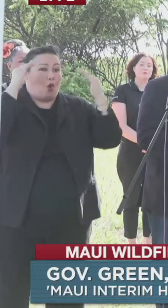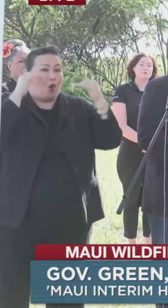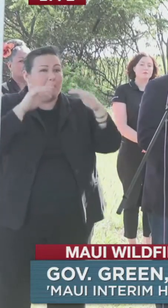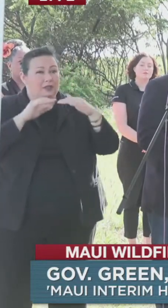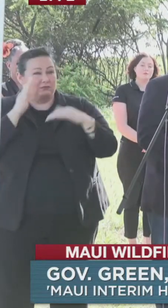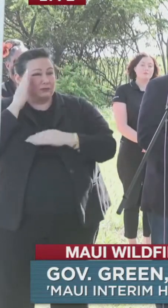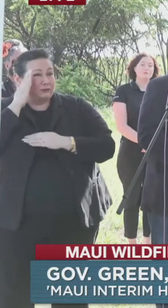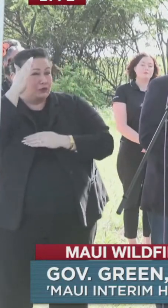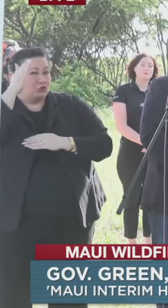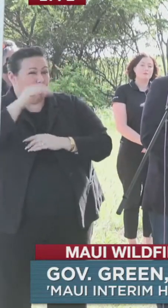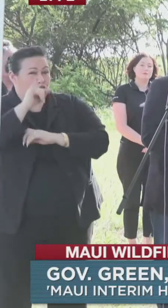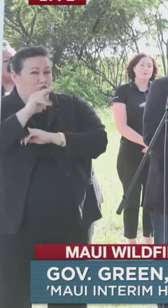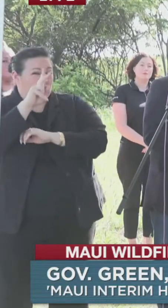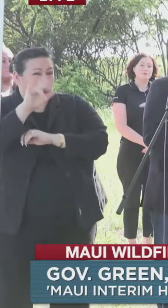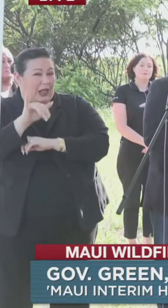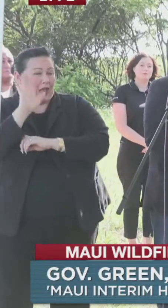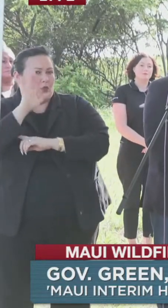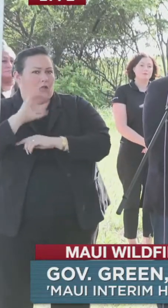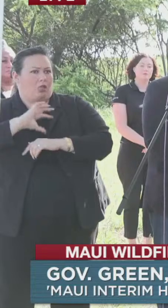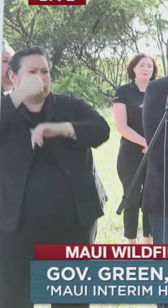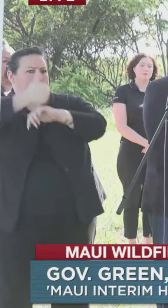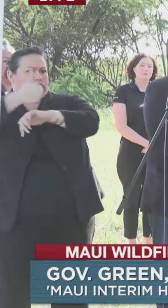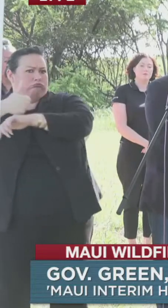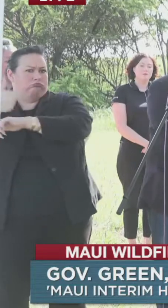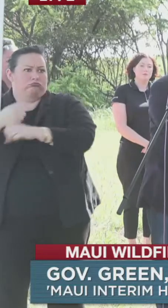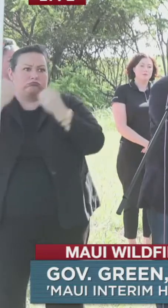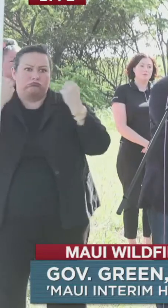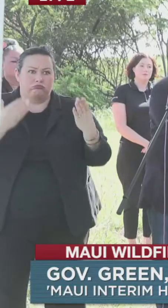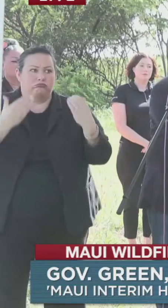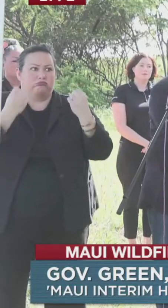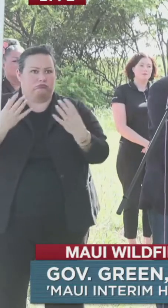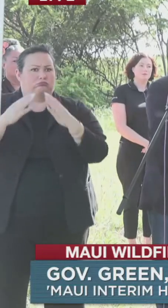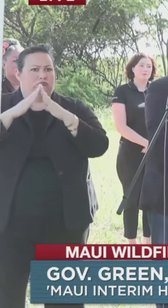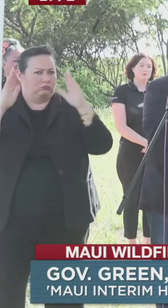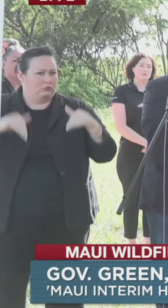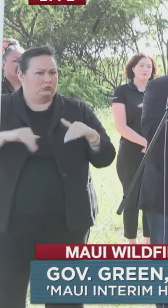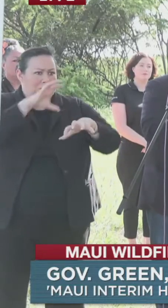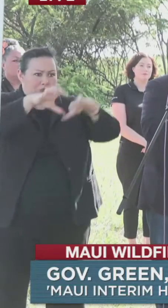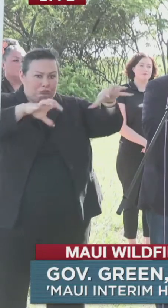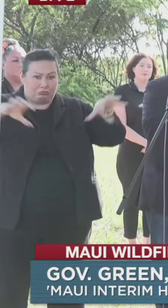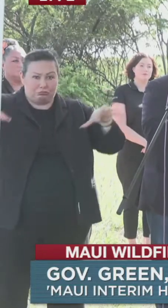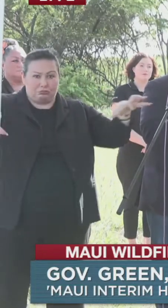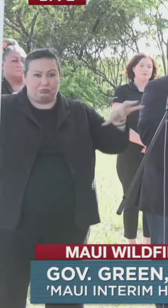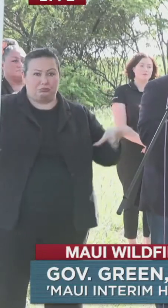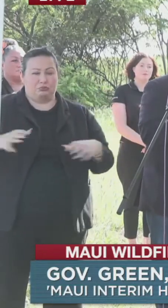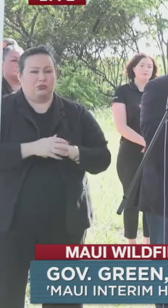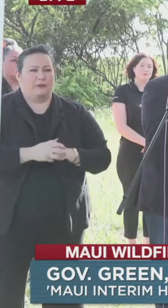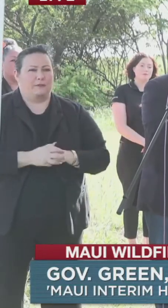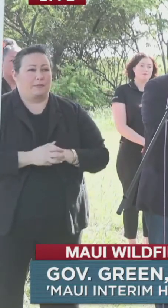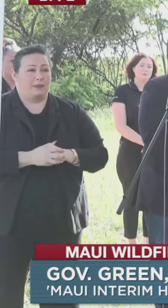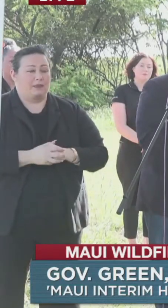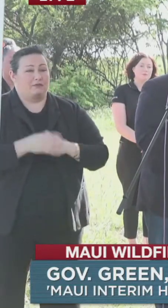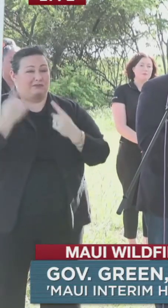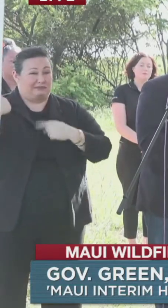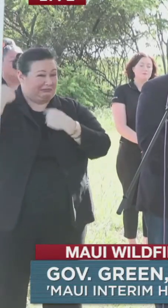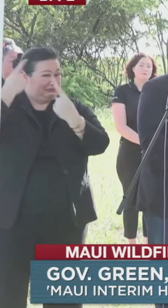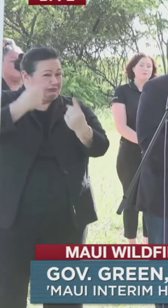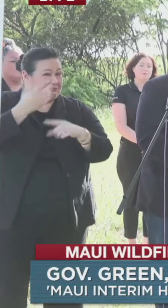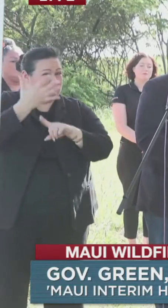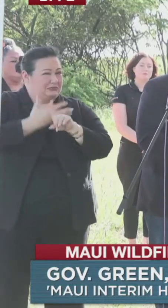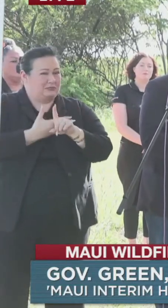1st. We're taking this in bites because it's a very large lift to care for those families who have been without stable housing for a significant